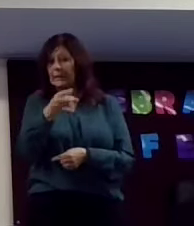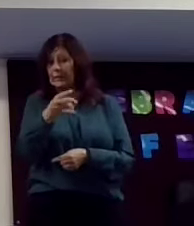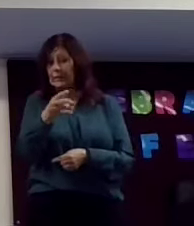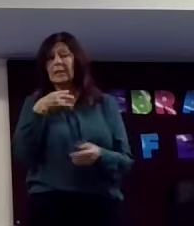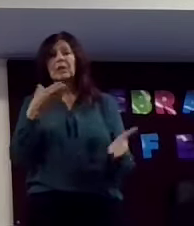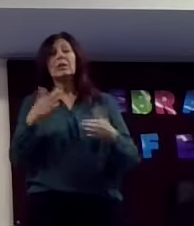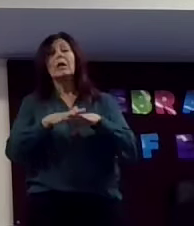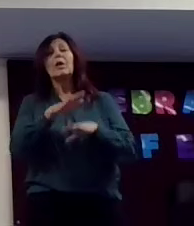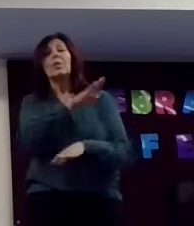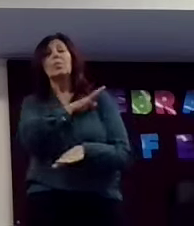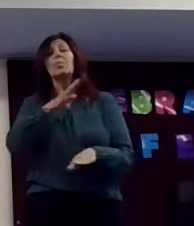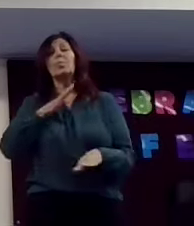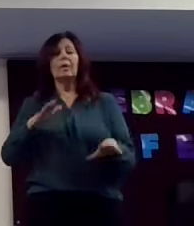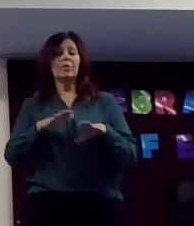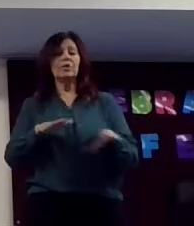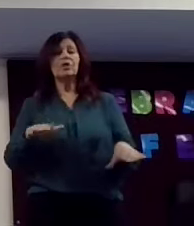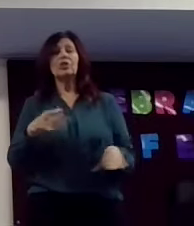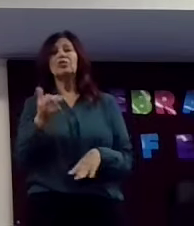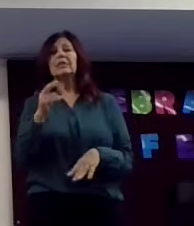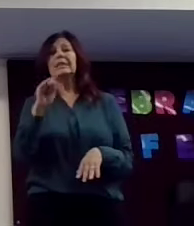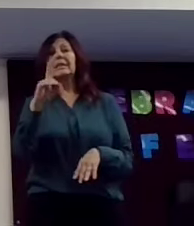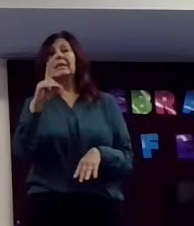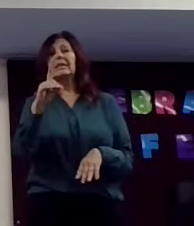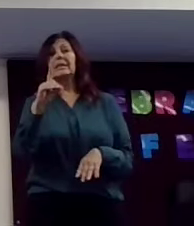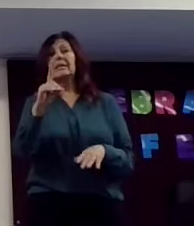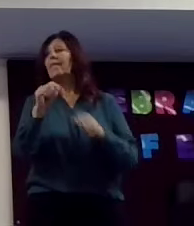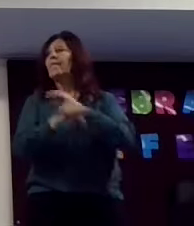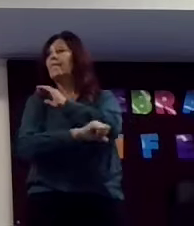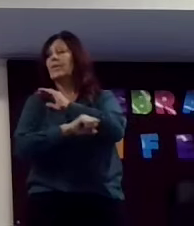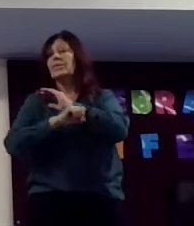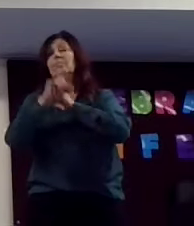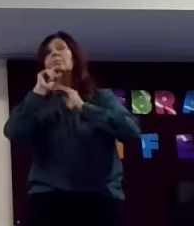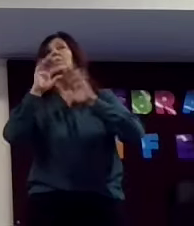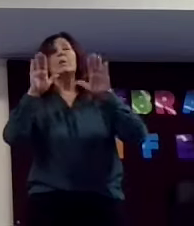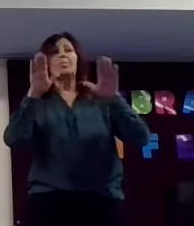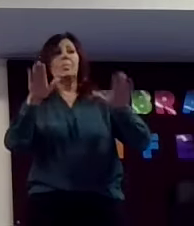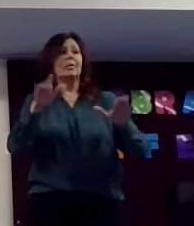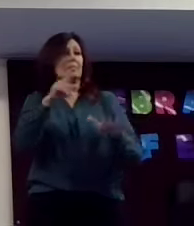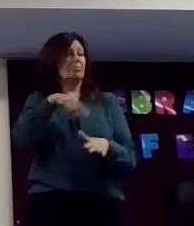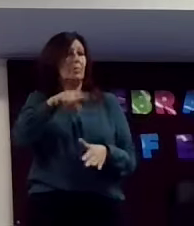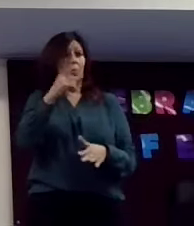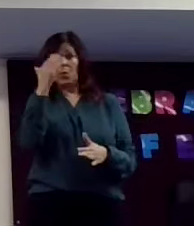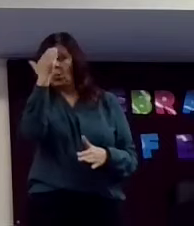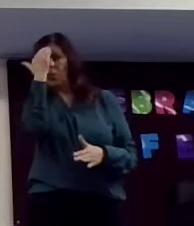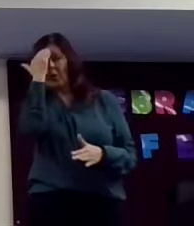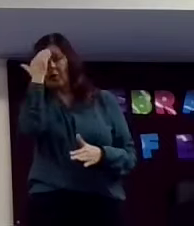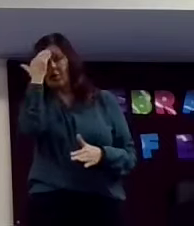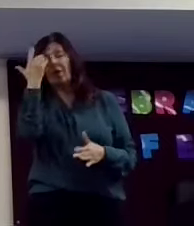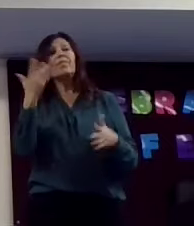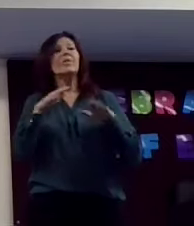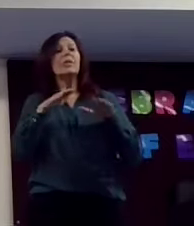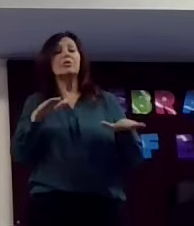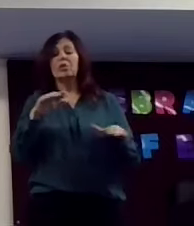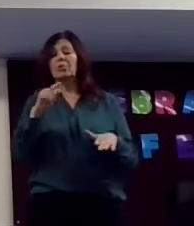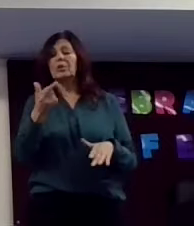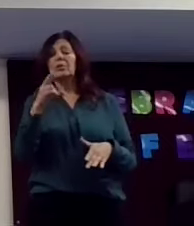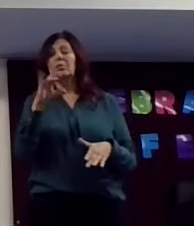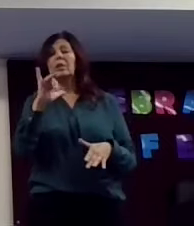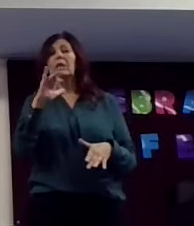I've served on the board of the Children's Guild Foundation, which is an amazing, I don't know if anybody's aware of the Children's Guild